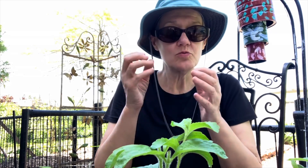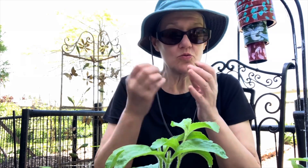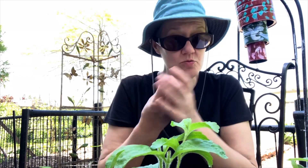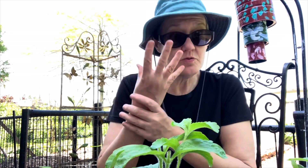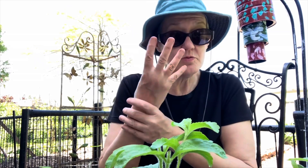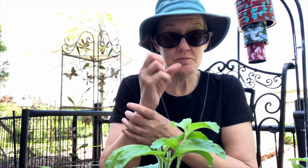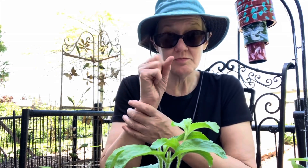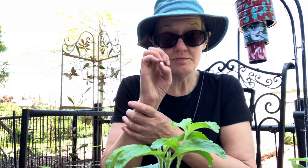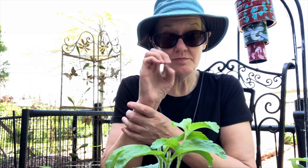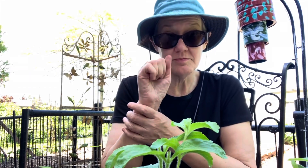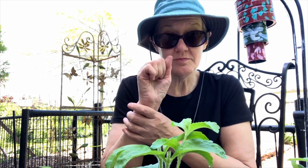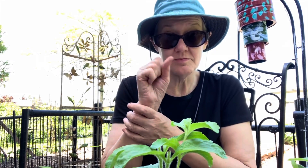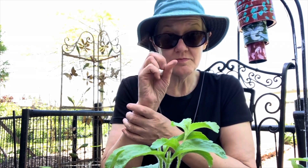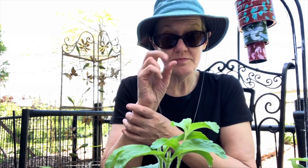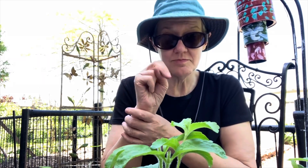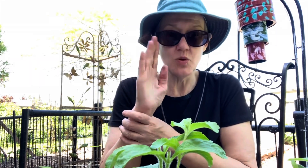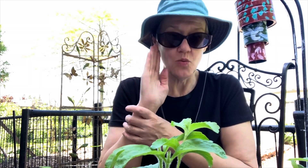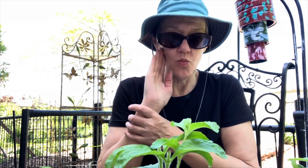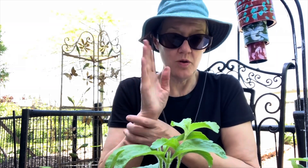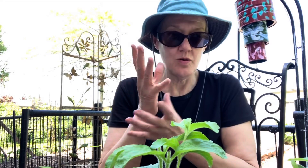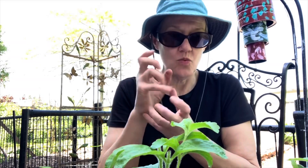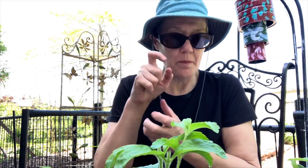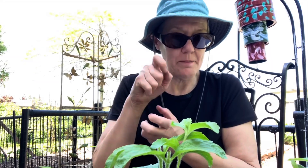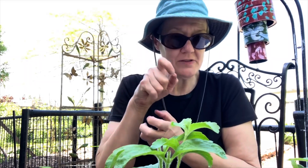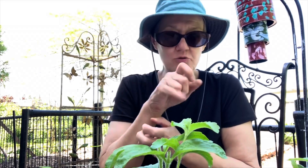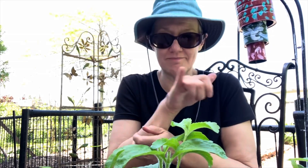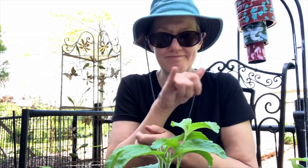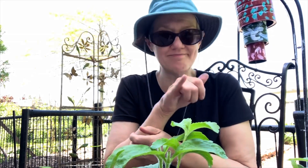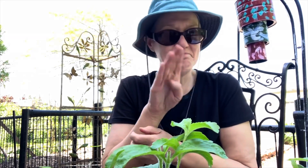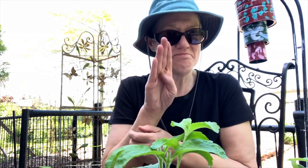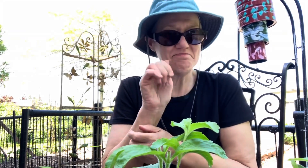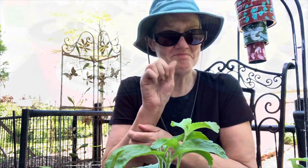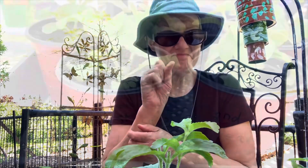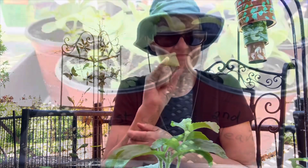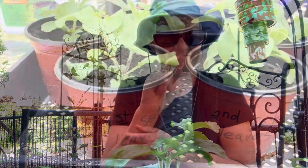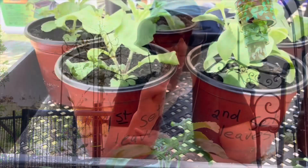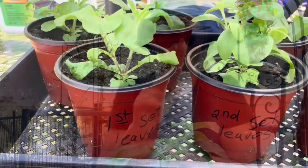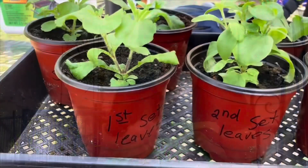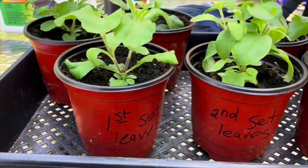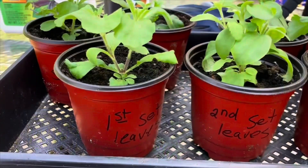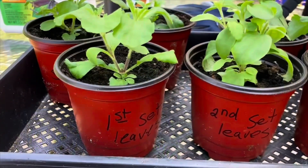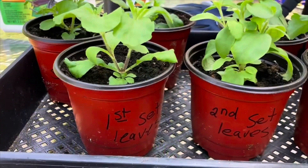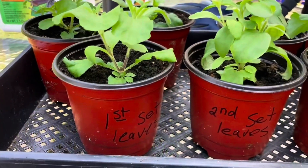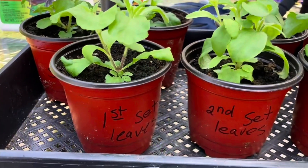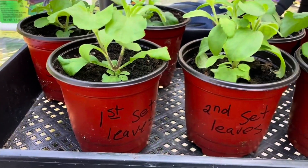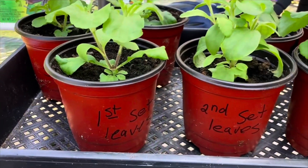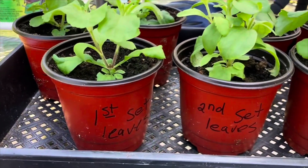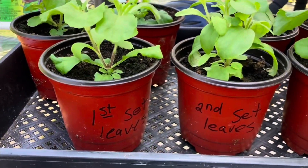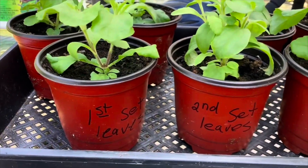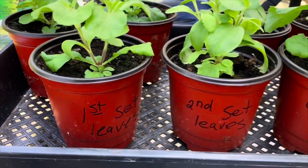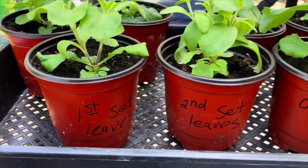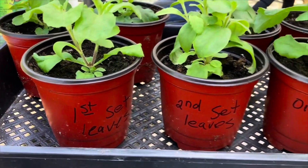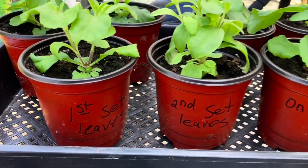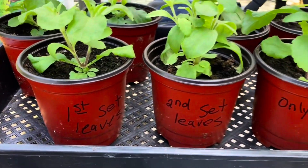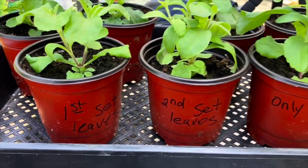again. Through the growing season, you're going to want to continue to pinch back your plants just like you do with basil.